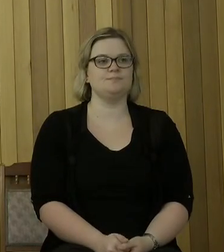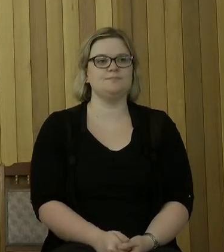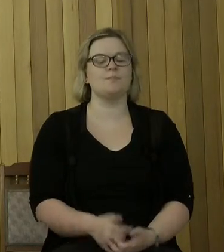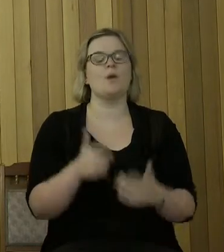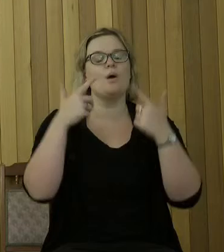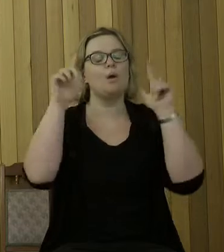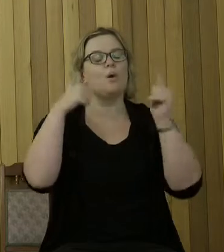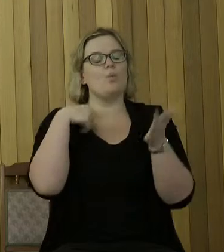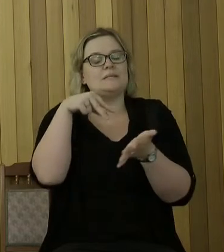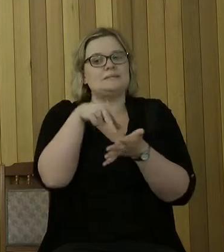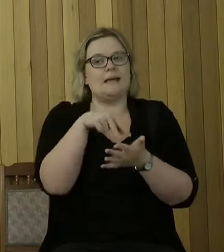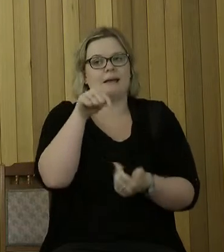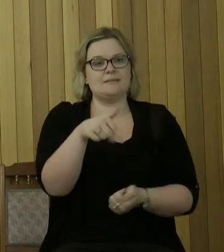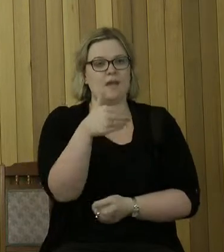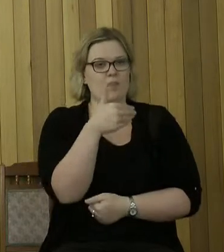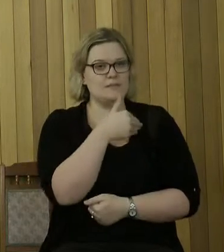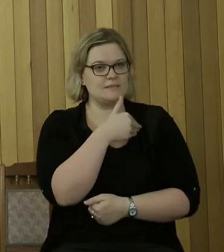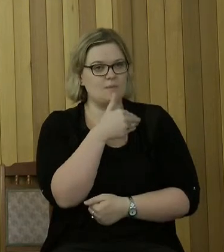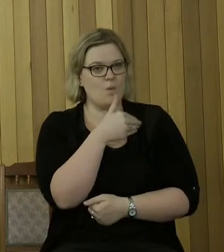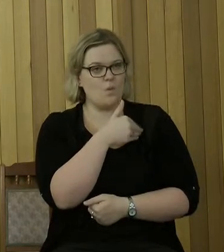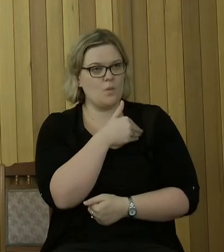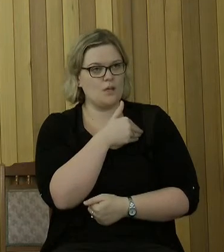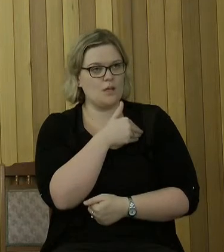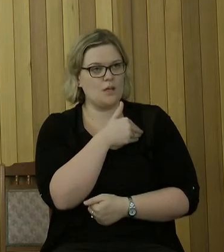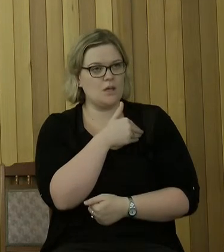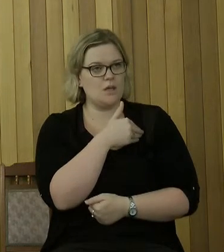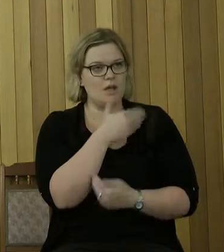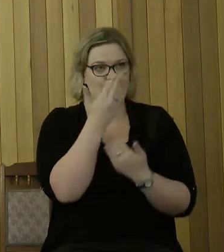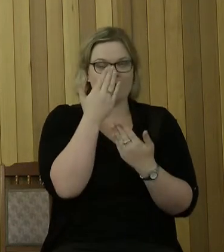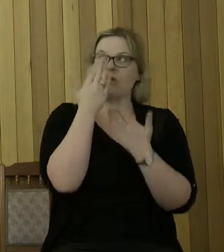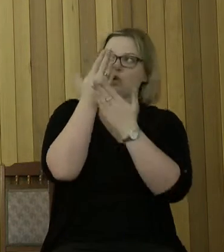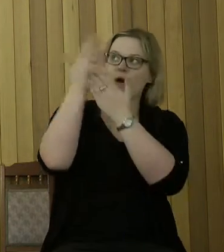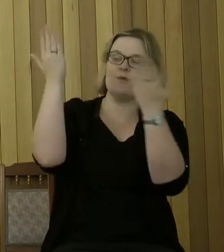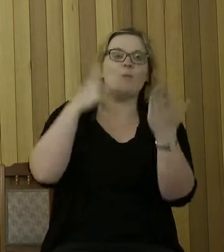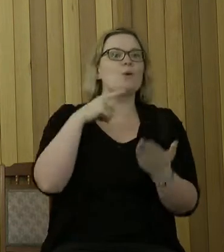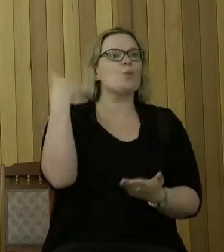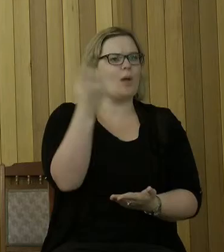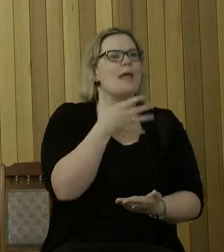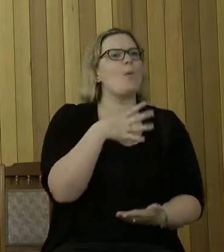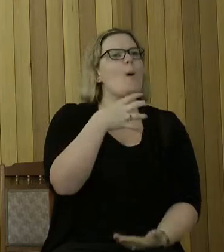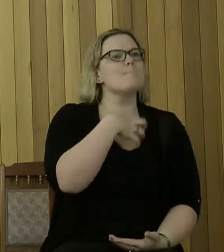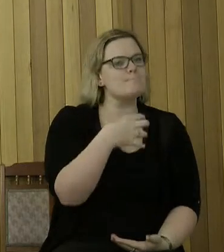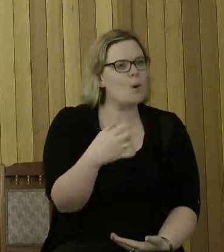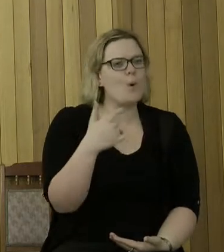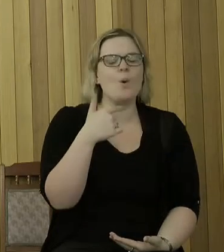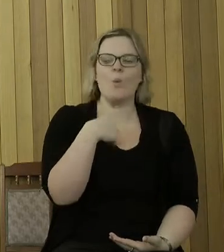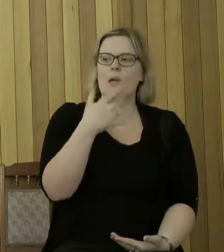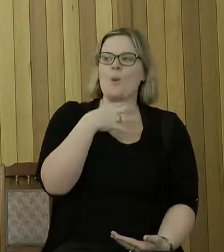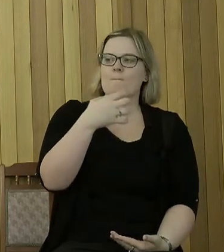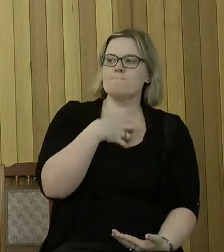Lord, we stand here this morning before you because we want more. We want more of you.